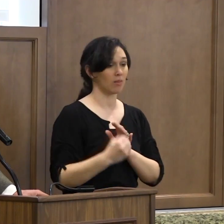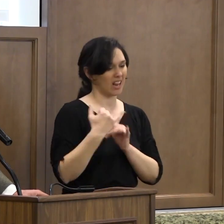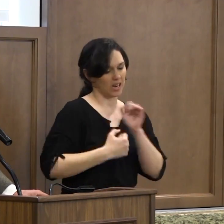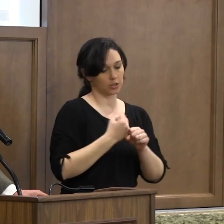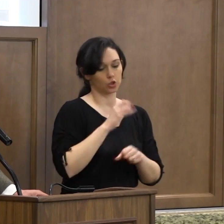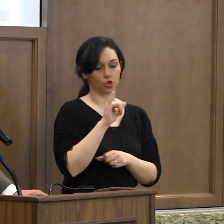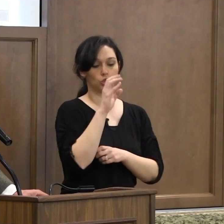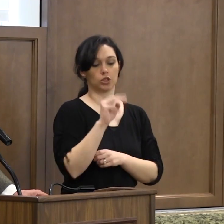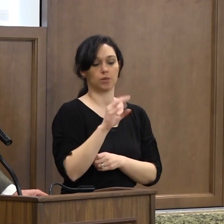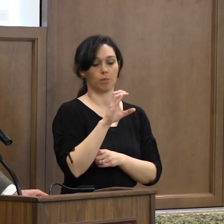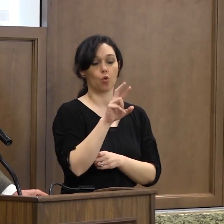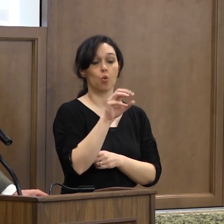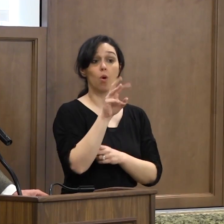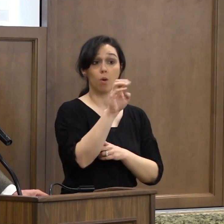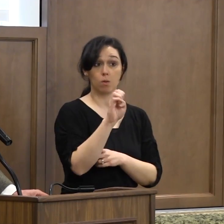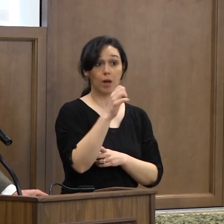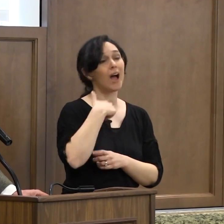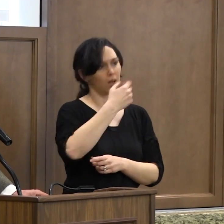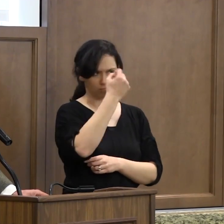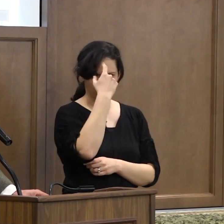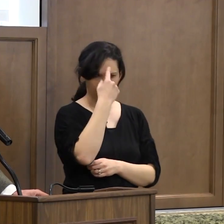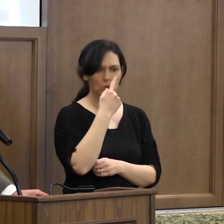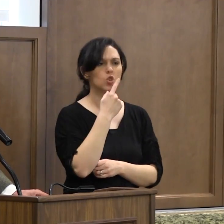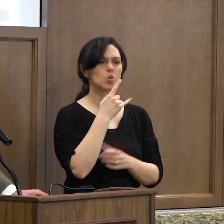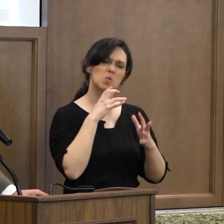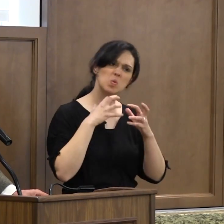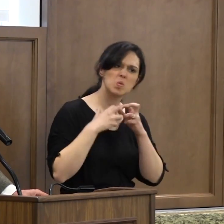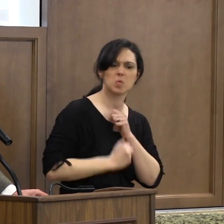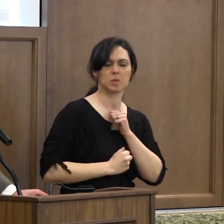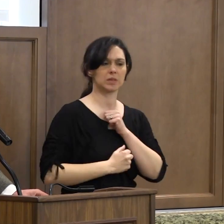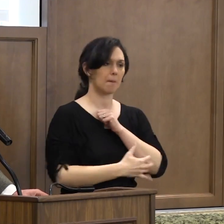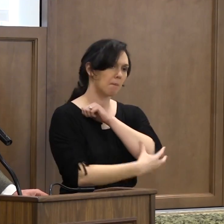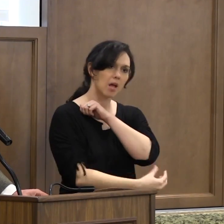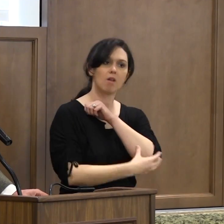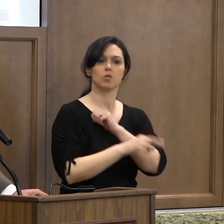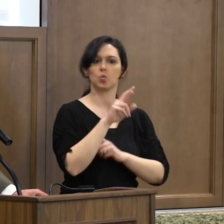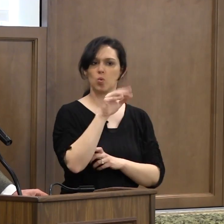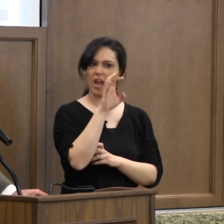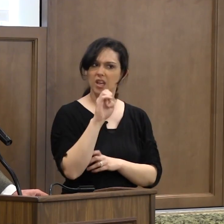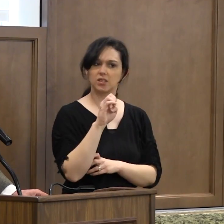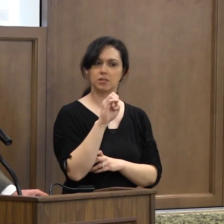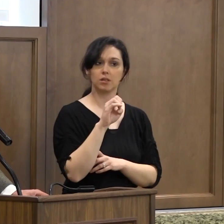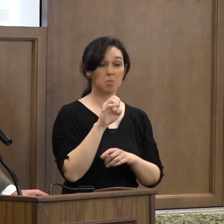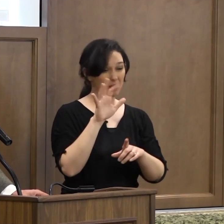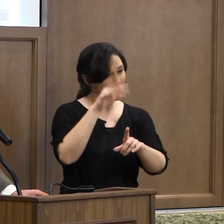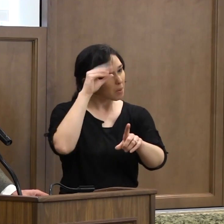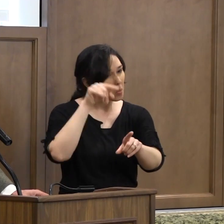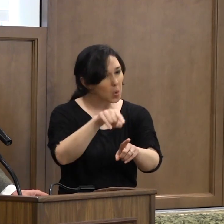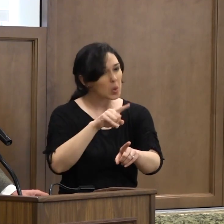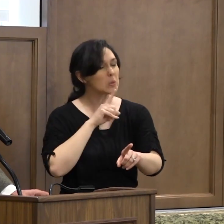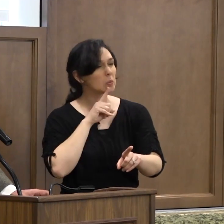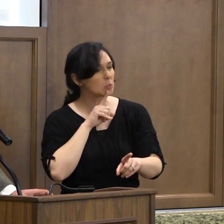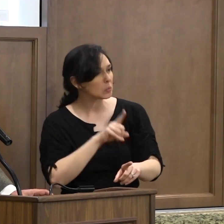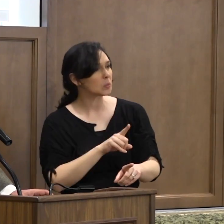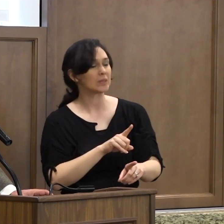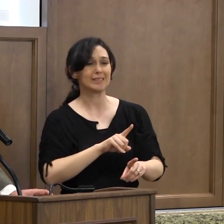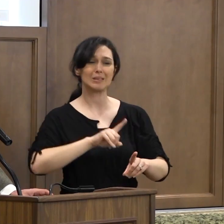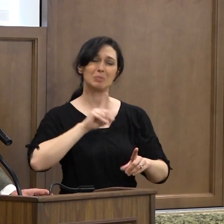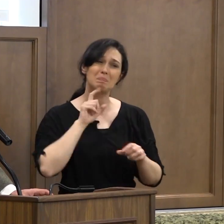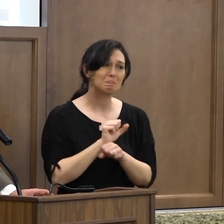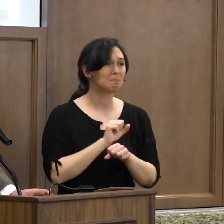Crow. I knew cruelty, especially the cruelties of poverty and racism. But that boy was the first truly cruel person